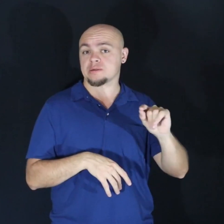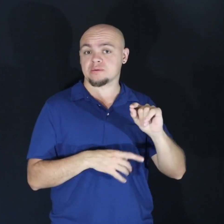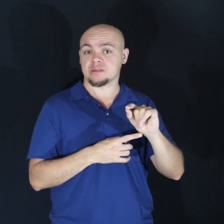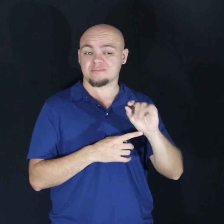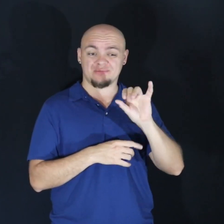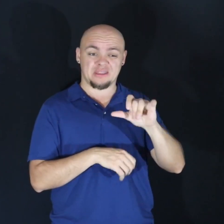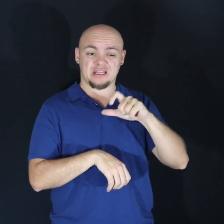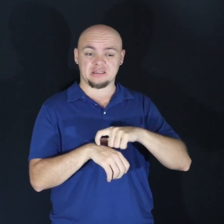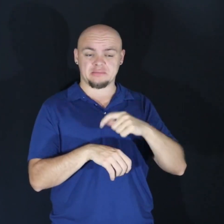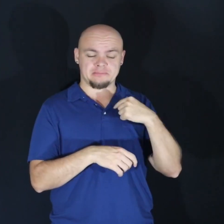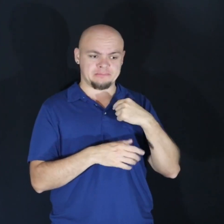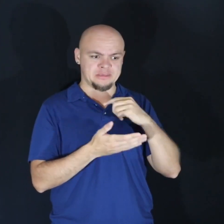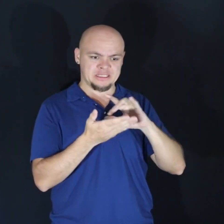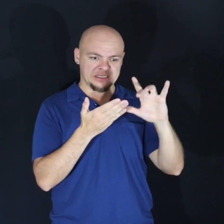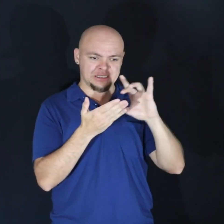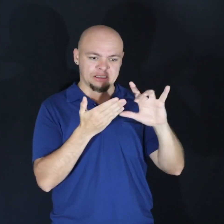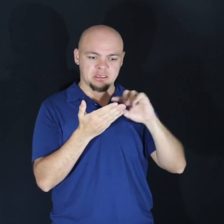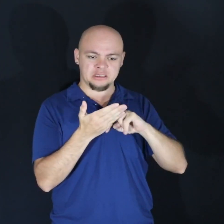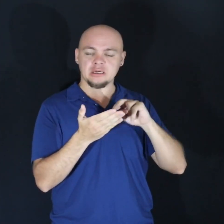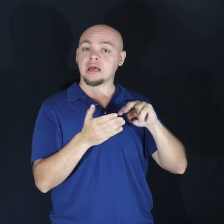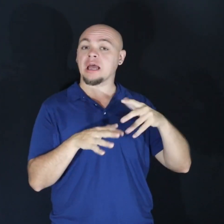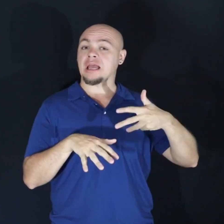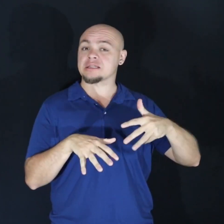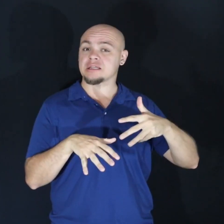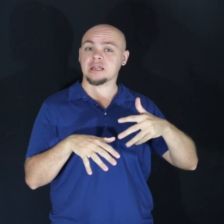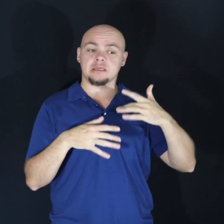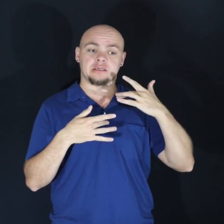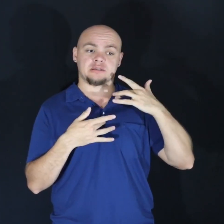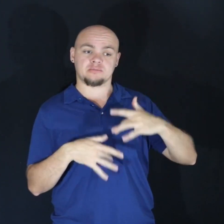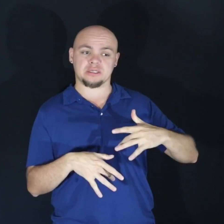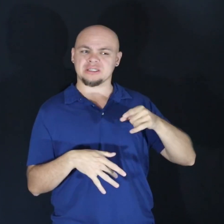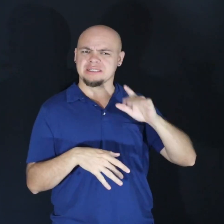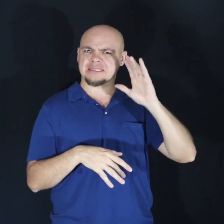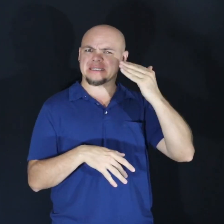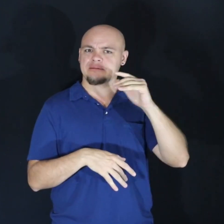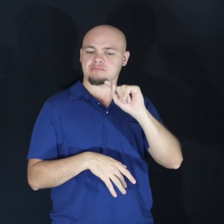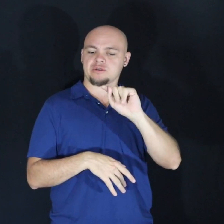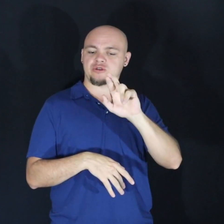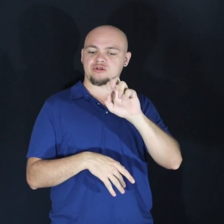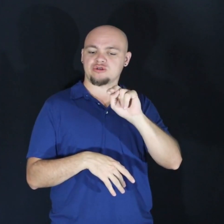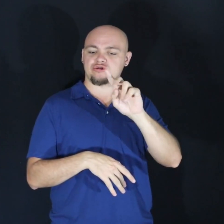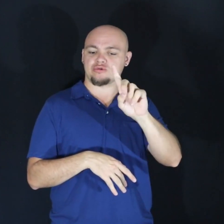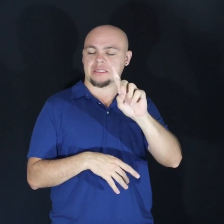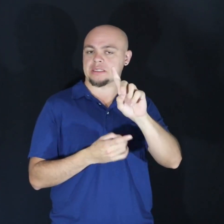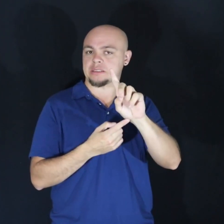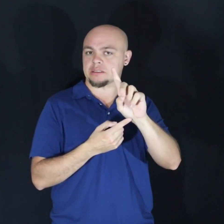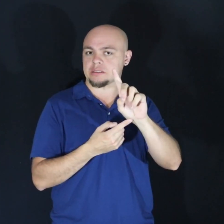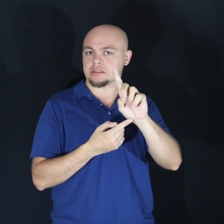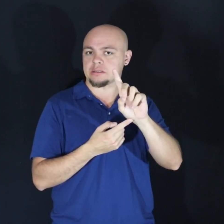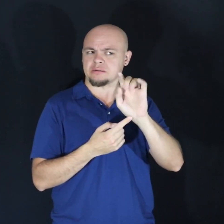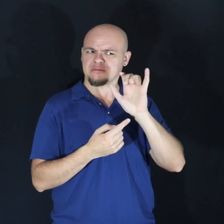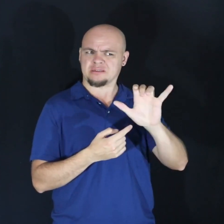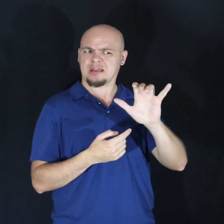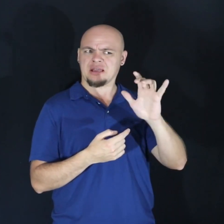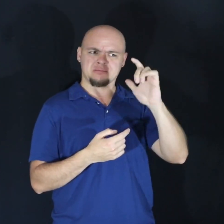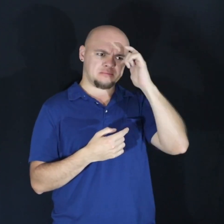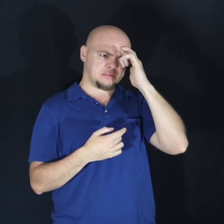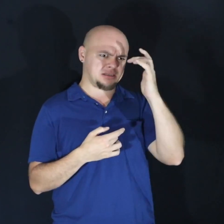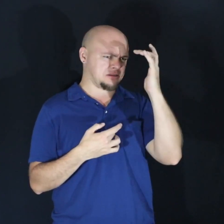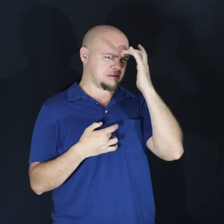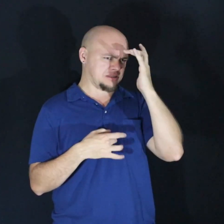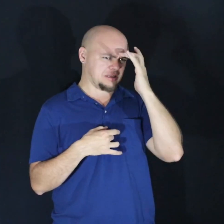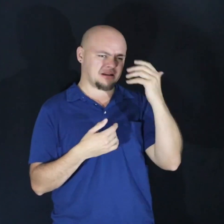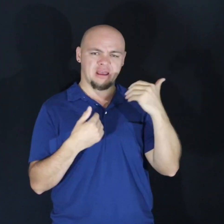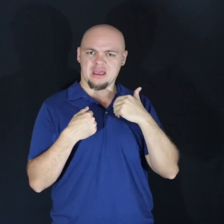around that time on TikTok, anxiety and depression seemed like a trend. People thought it was a trend to have these mental illnesses.